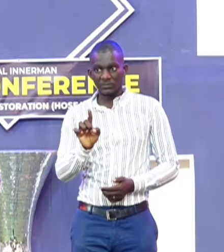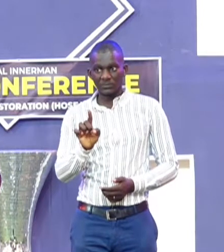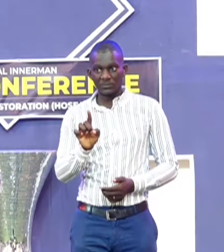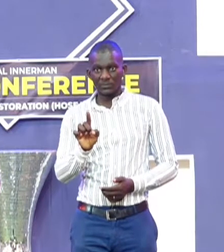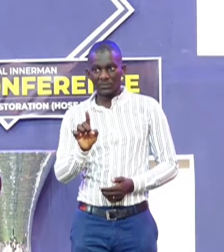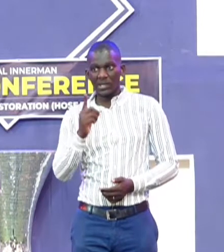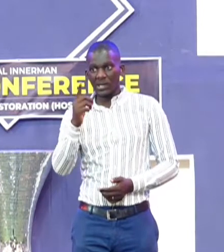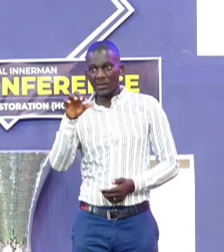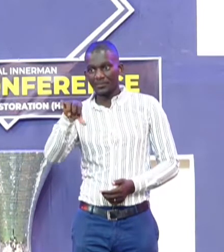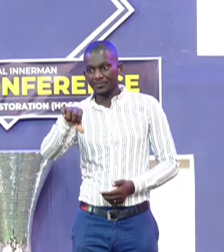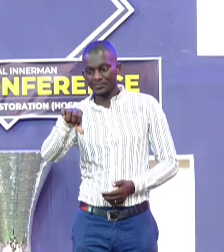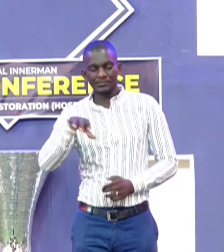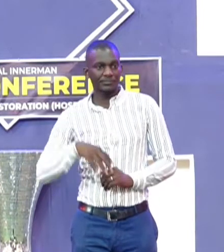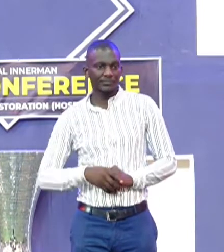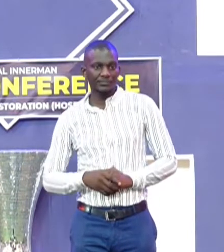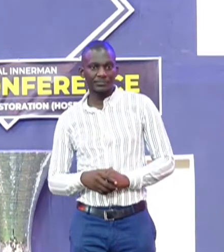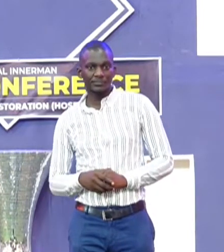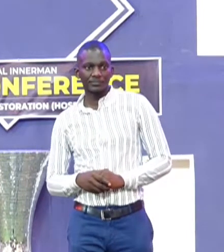18, verses